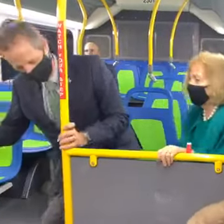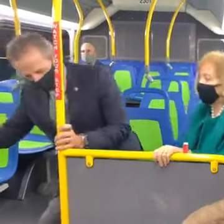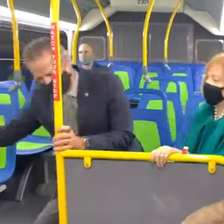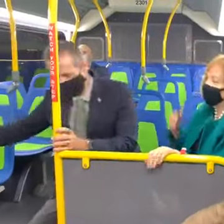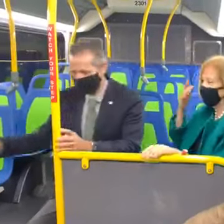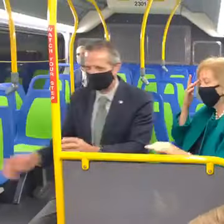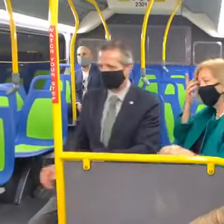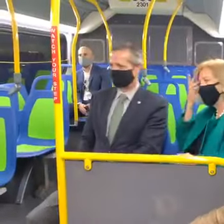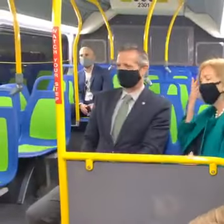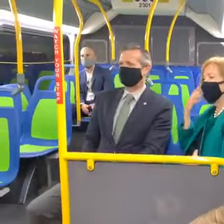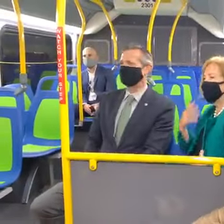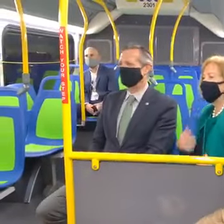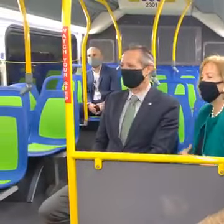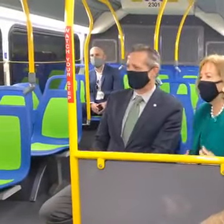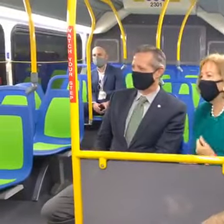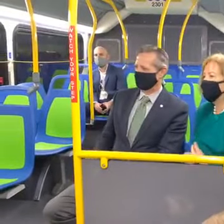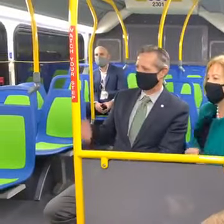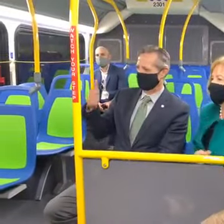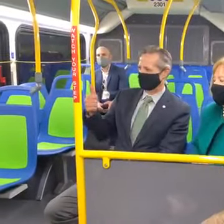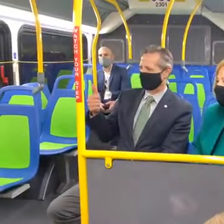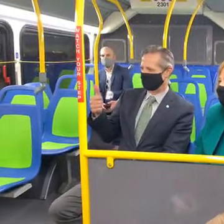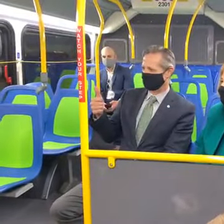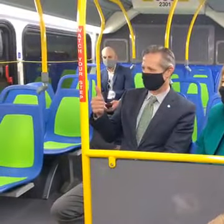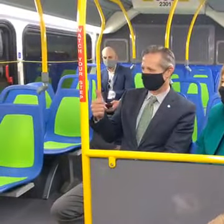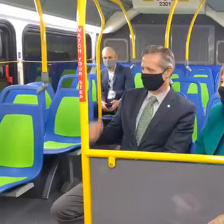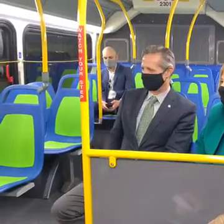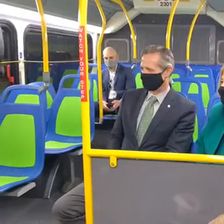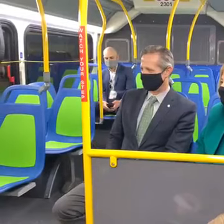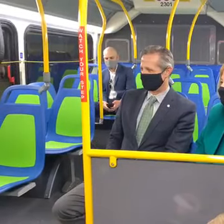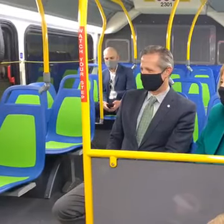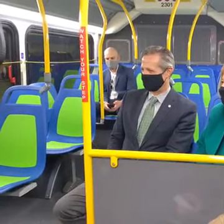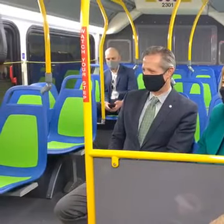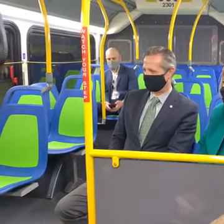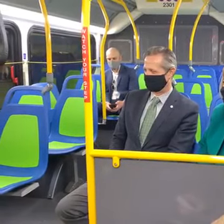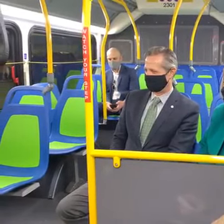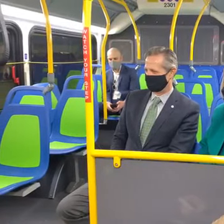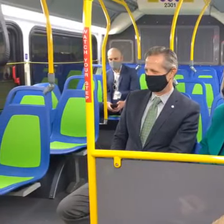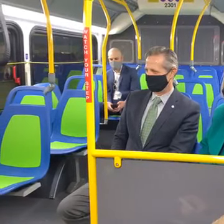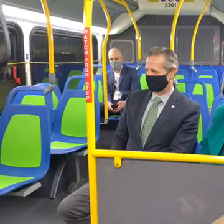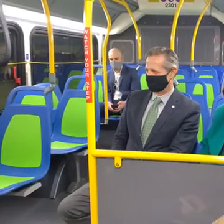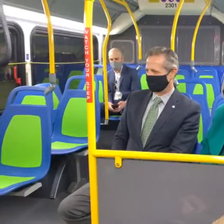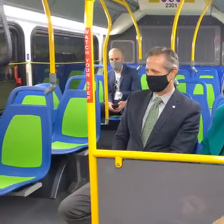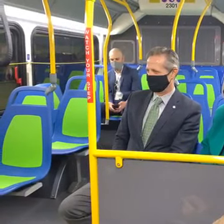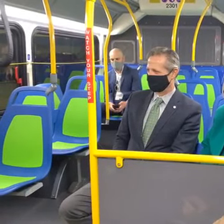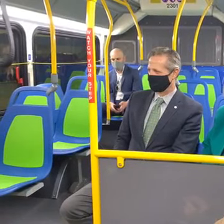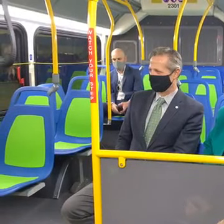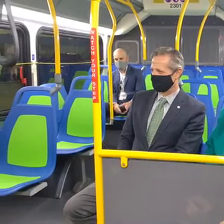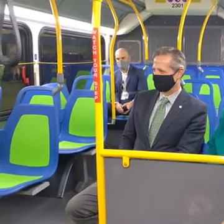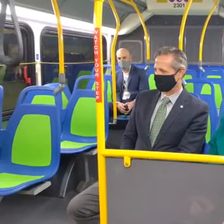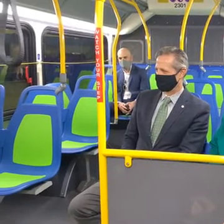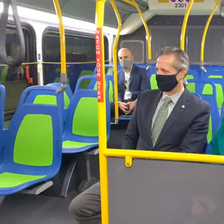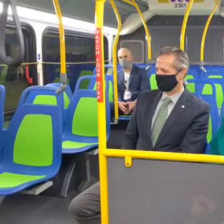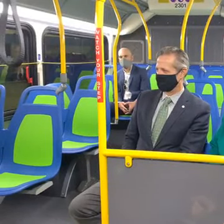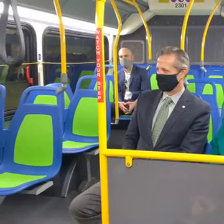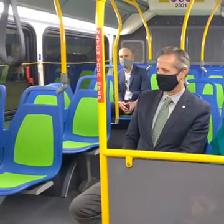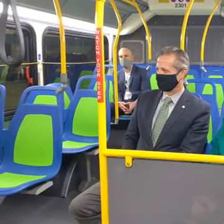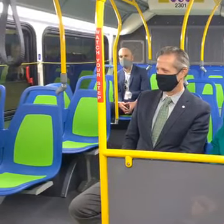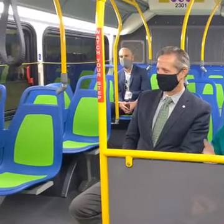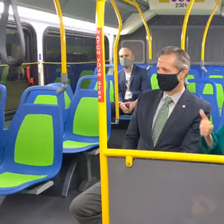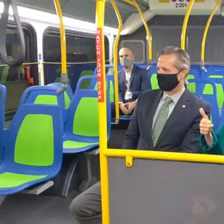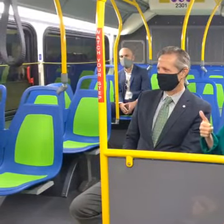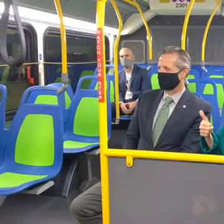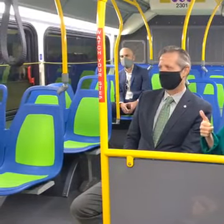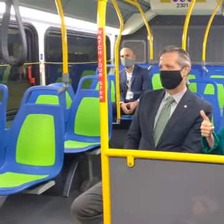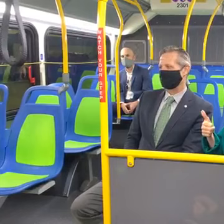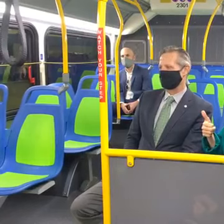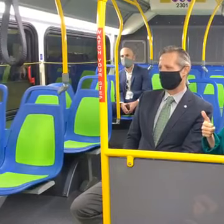closing. Okay. Pictures? Doors Yes. opening. It doesn't let you on the outside. What?